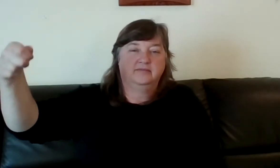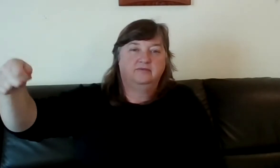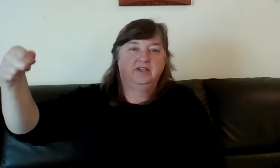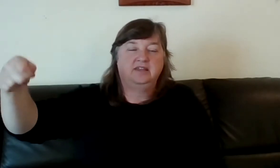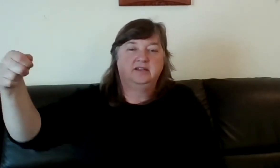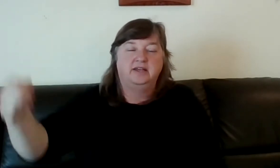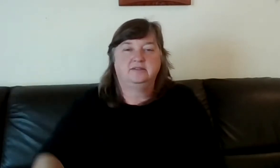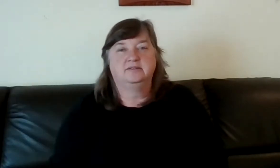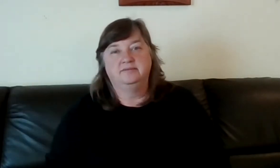Flicking the lights.